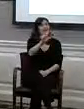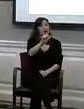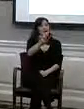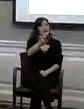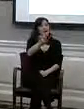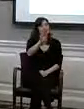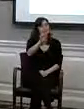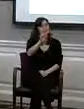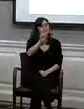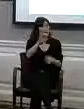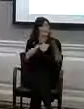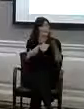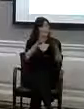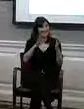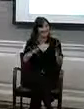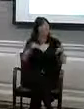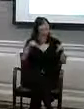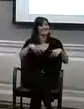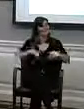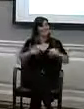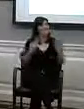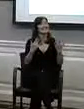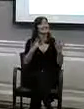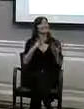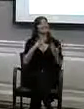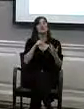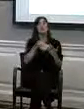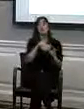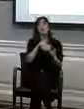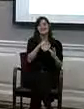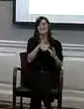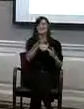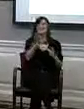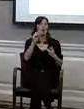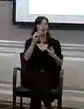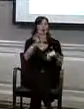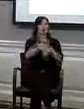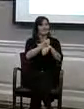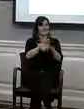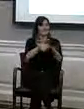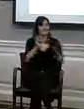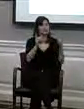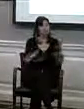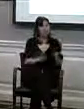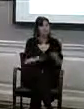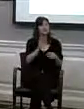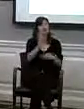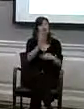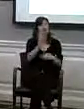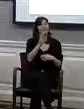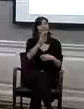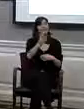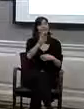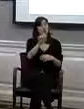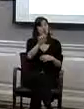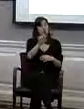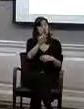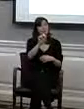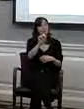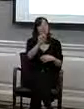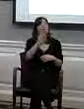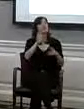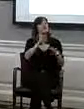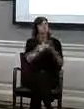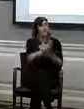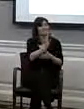event. Felicia is co-founder and co-director of Human Rights Education Associates, and she's also engaged